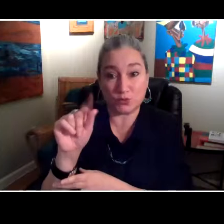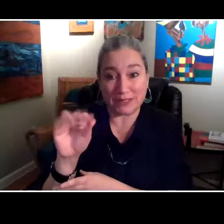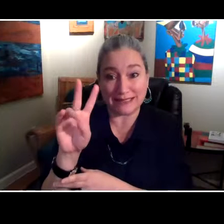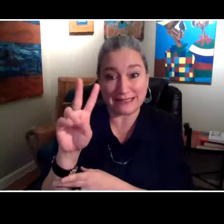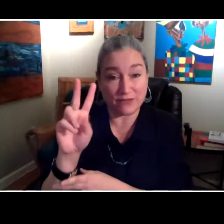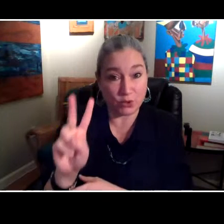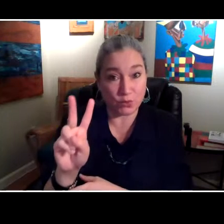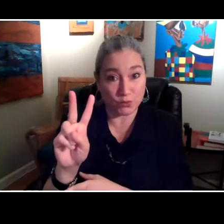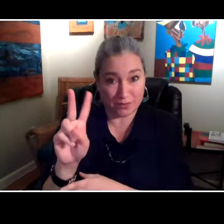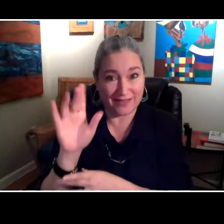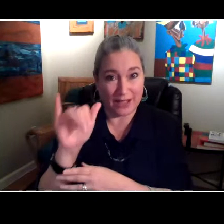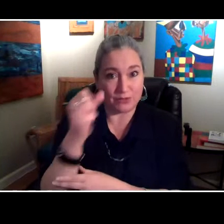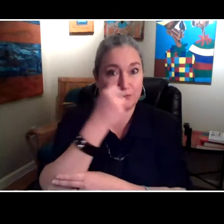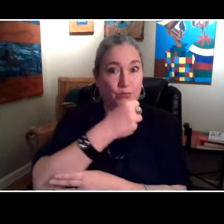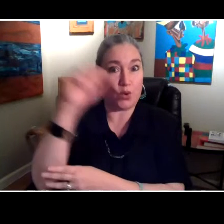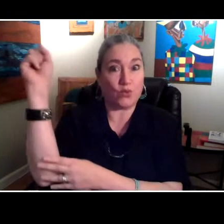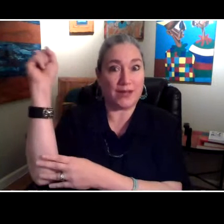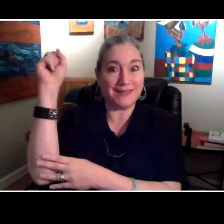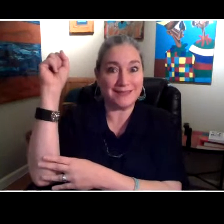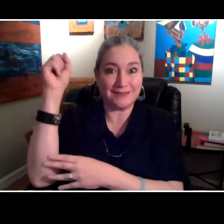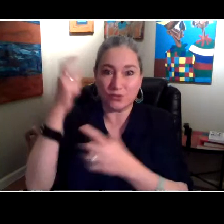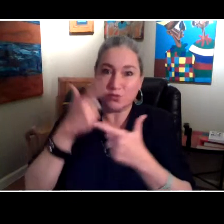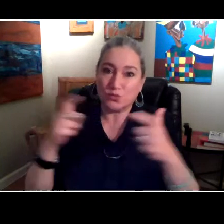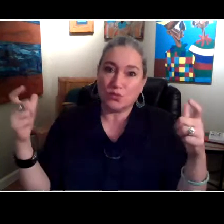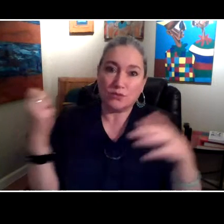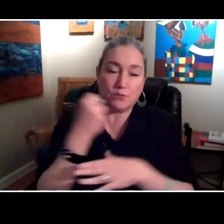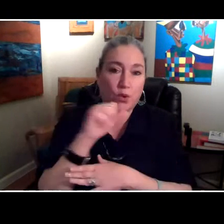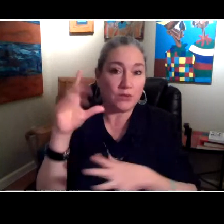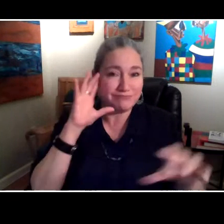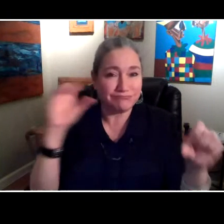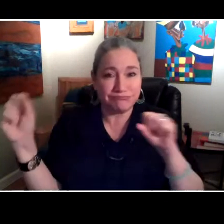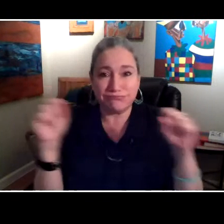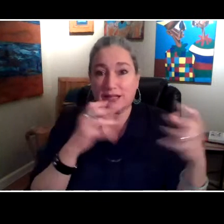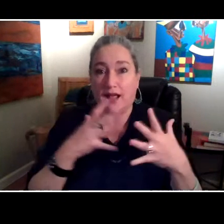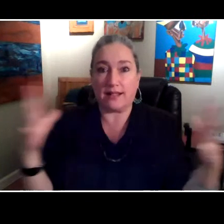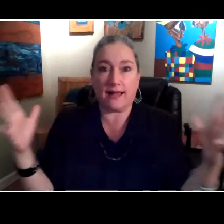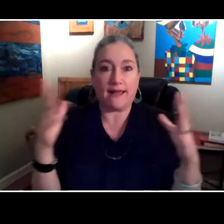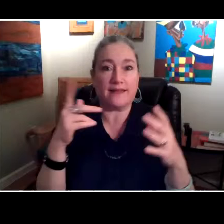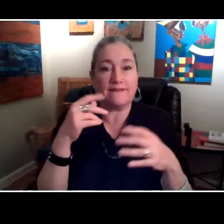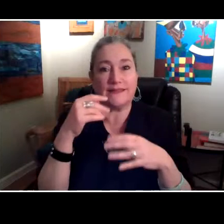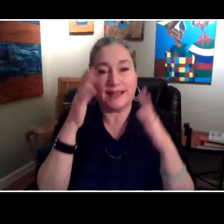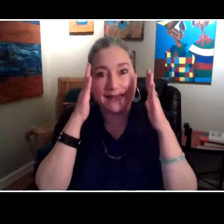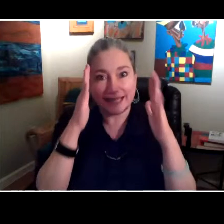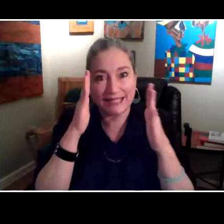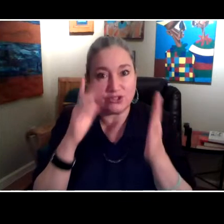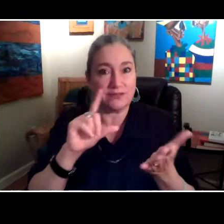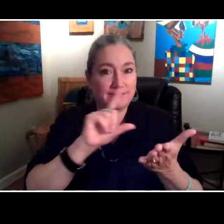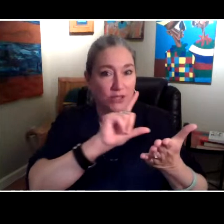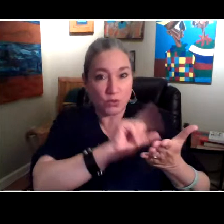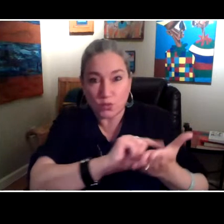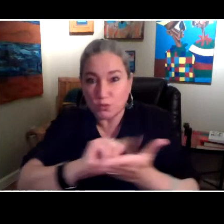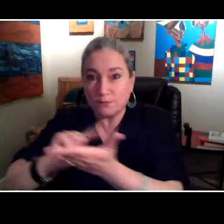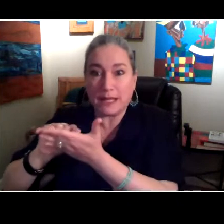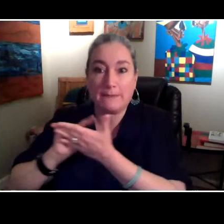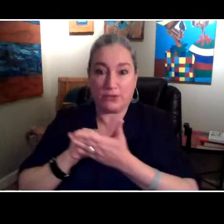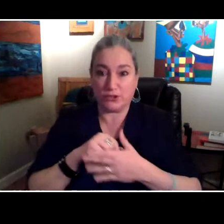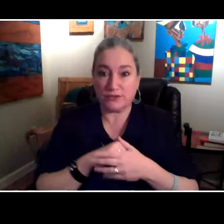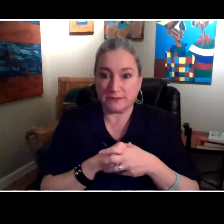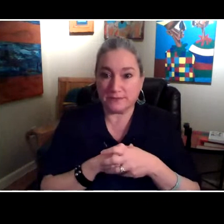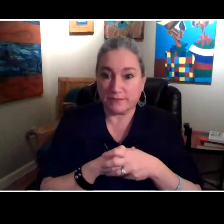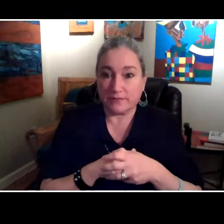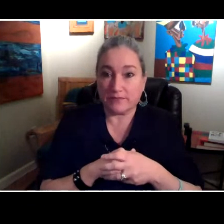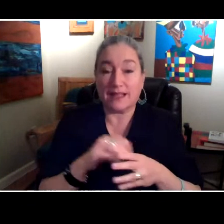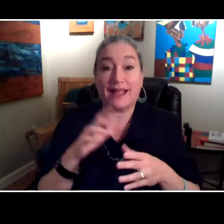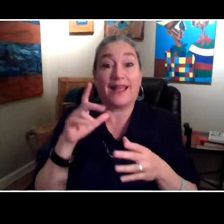screening was going in the right way. And we also established the no to the additional bill. There